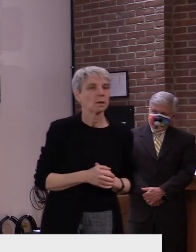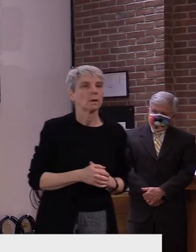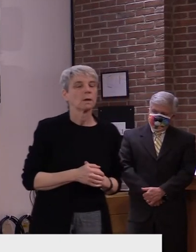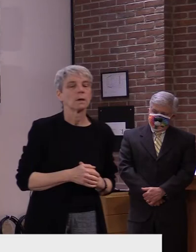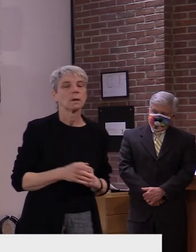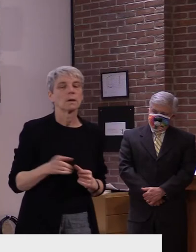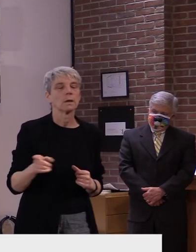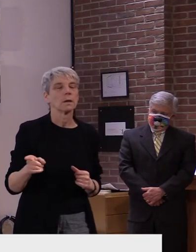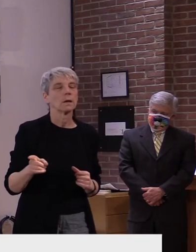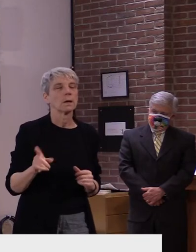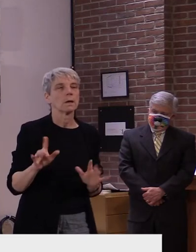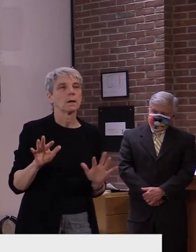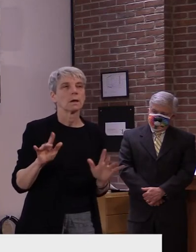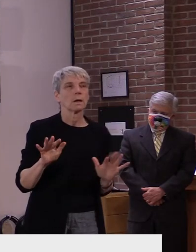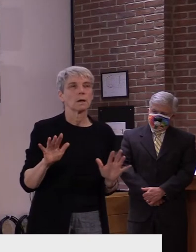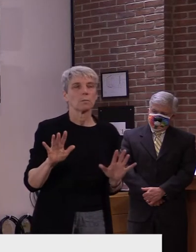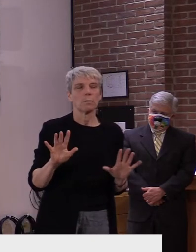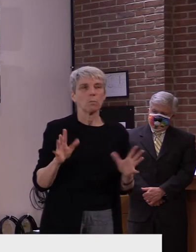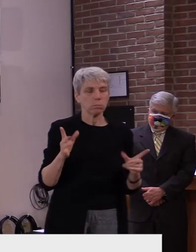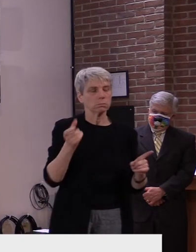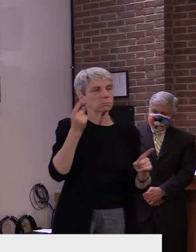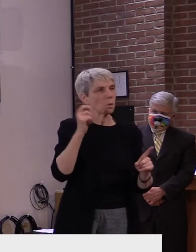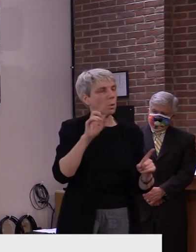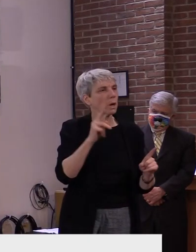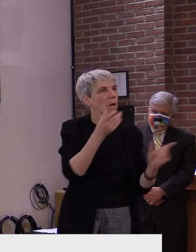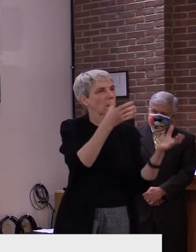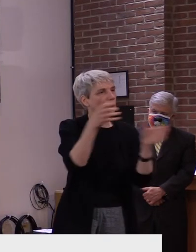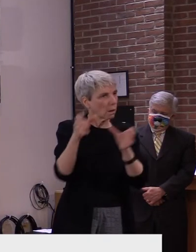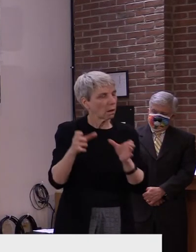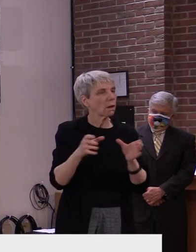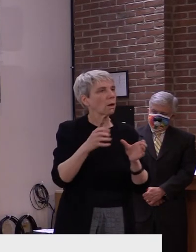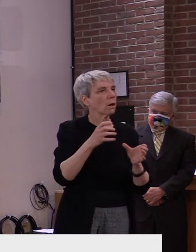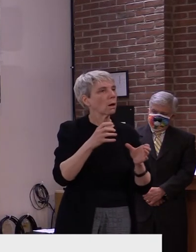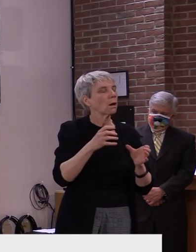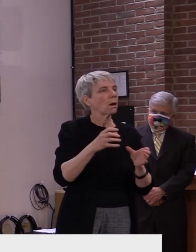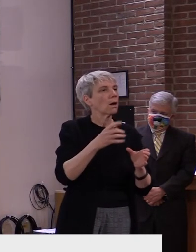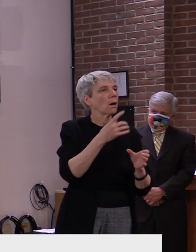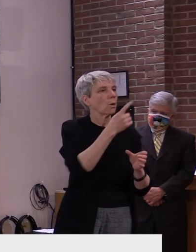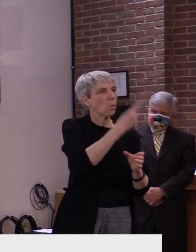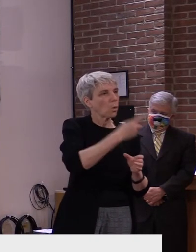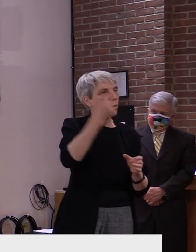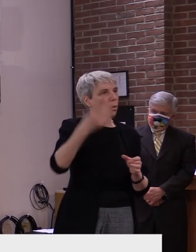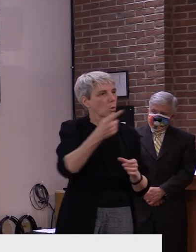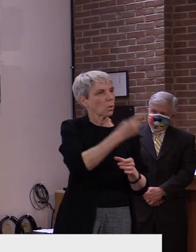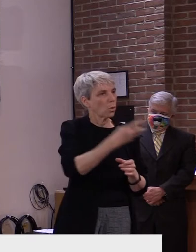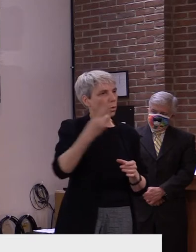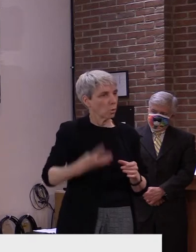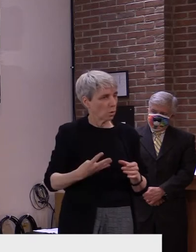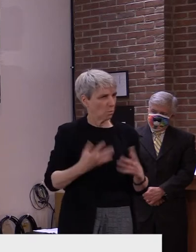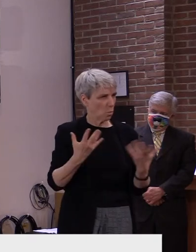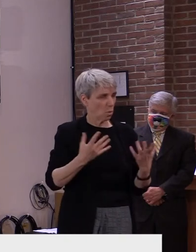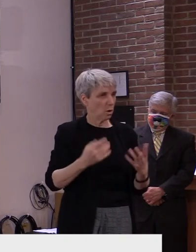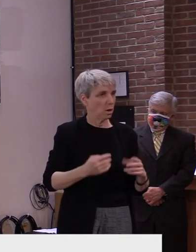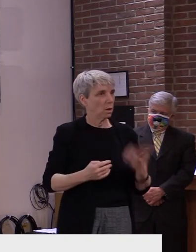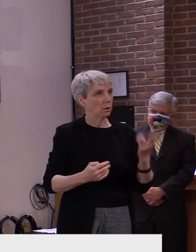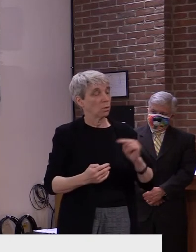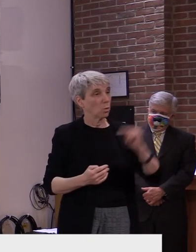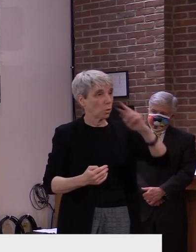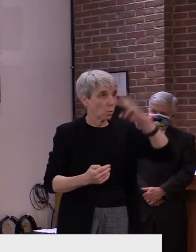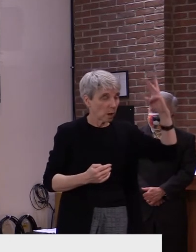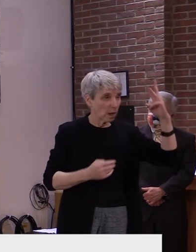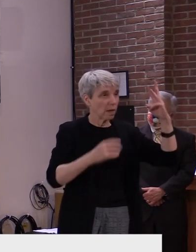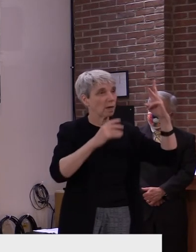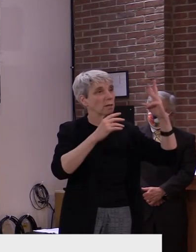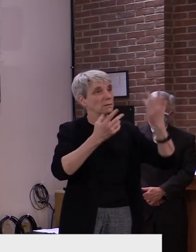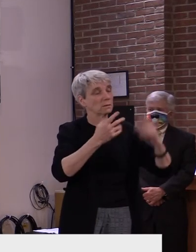I guess my question is, are you going to tackle the state by dividing it into region, you know, quarterly regions?